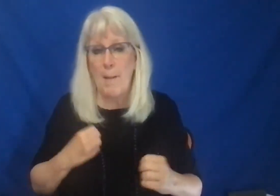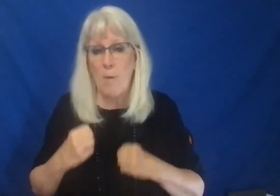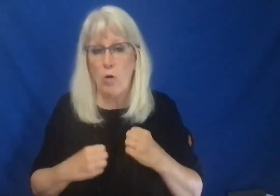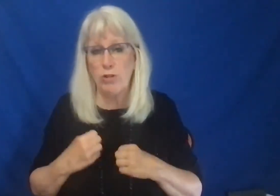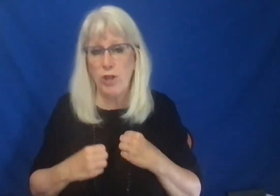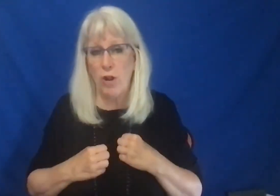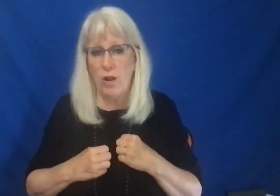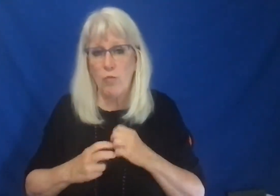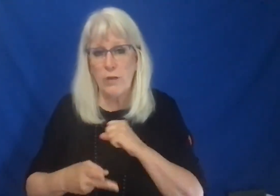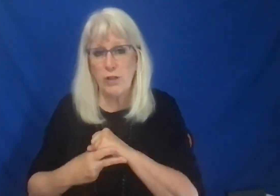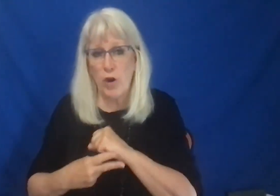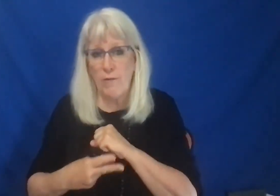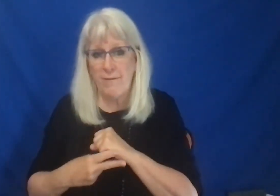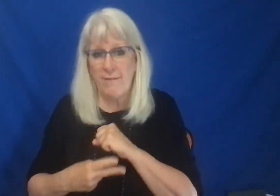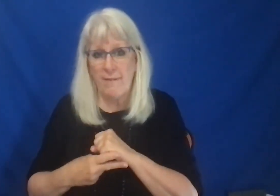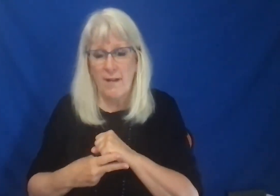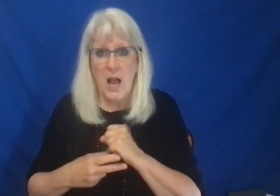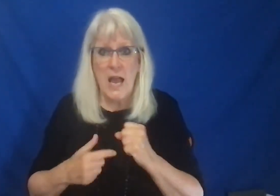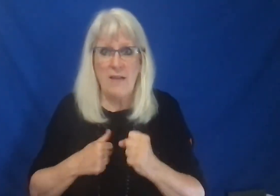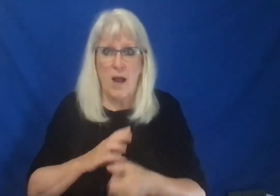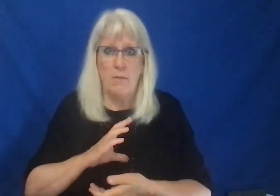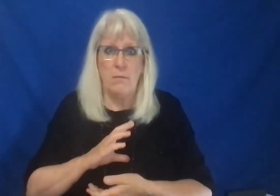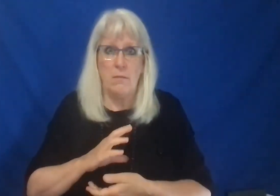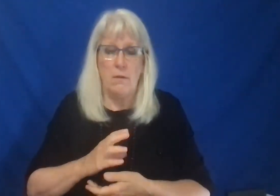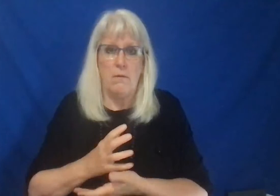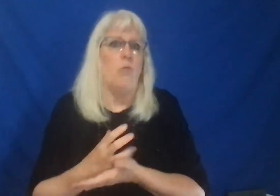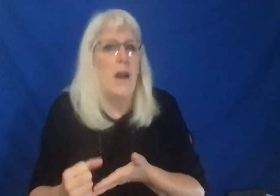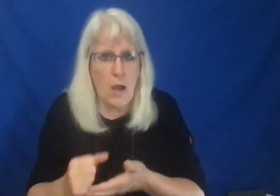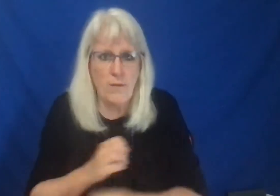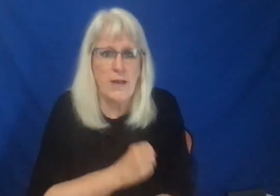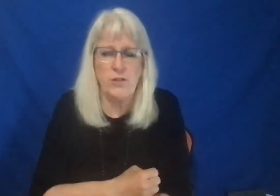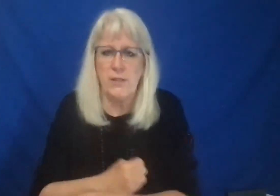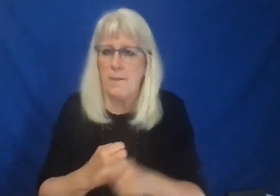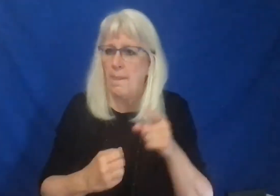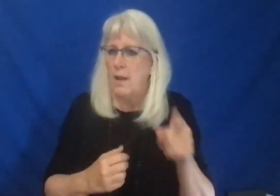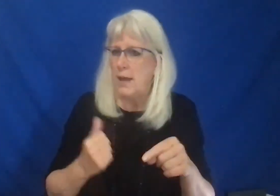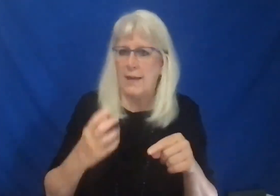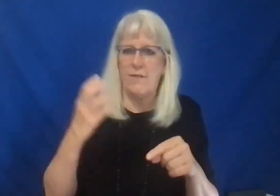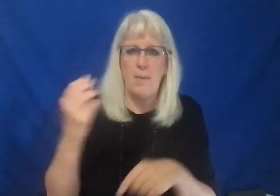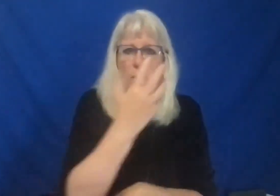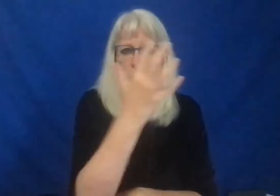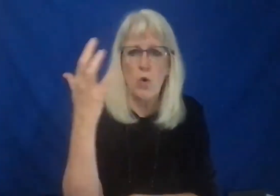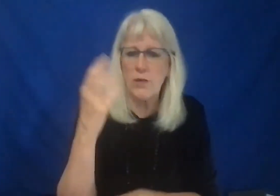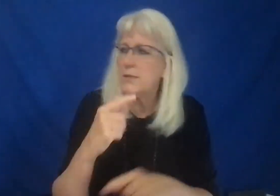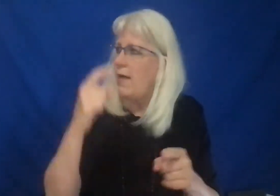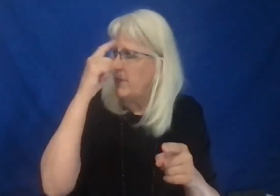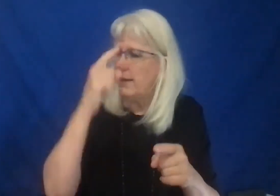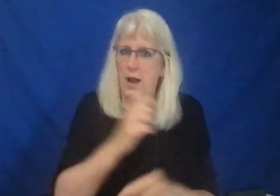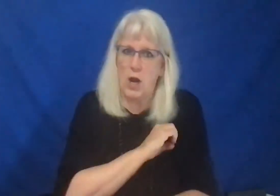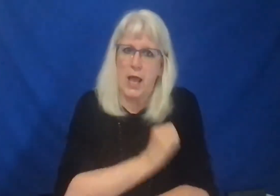myself. And when I'm in the woods, the way I think about a prudent energetic reserve is I get very